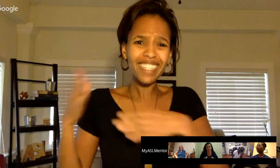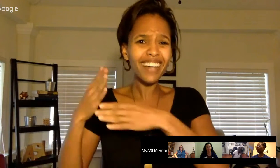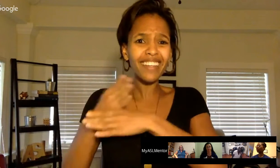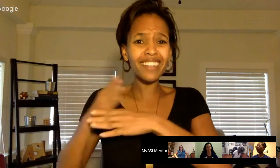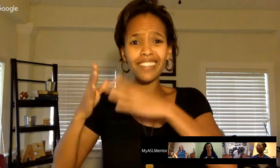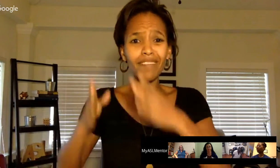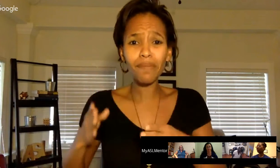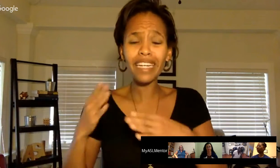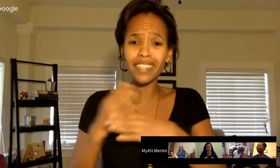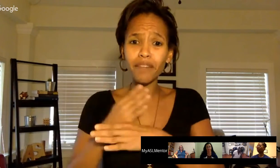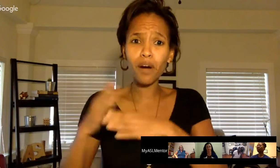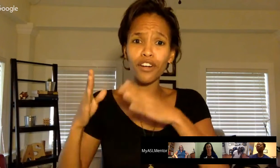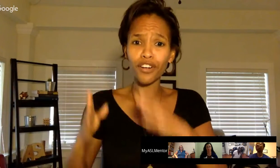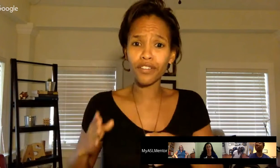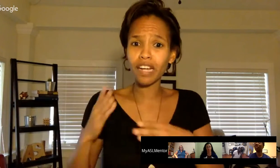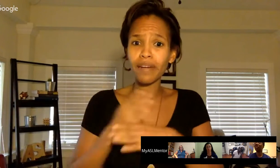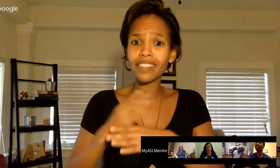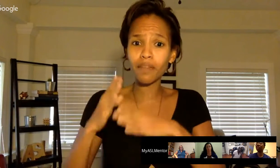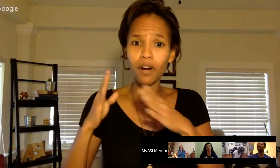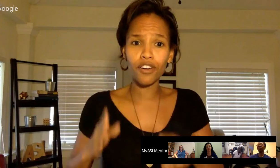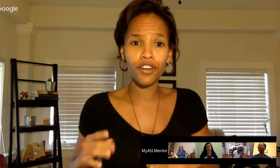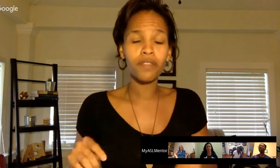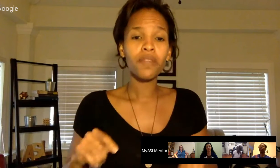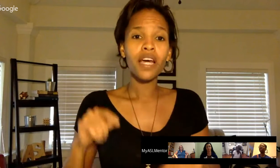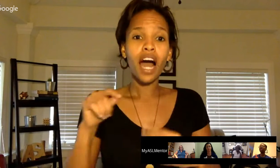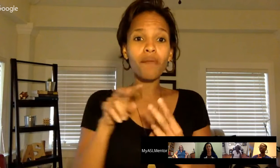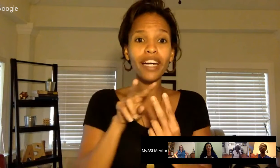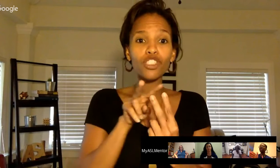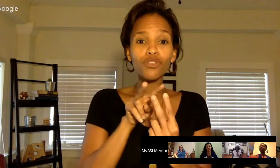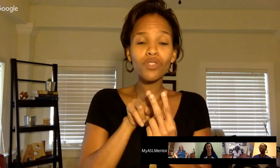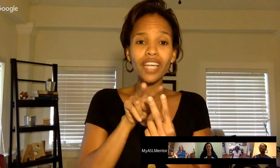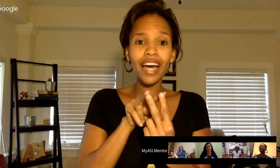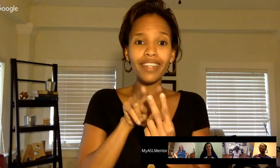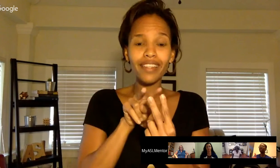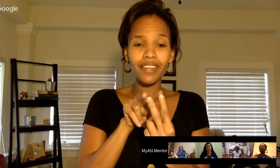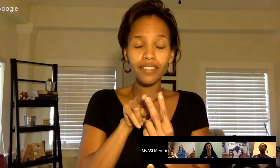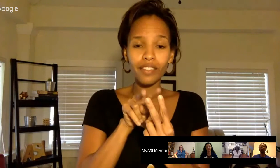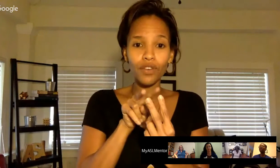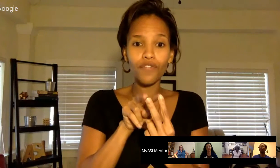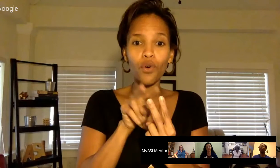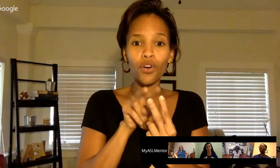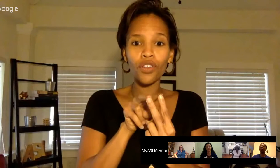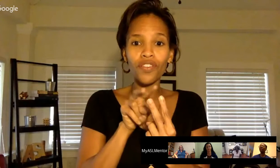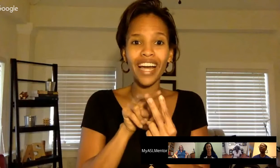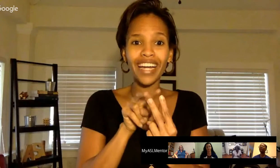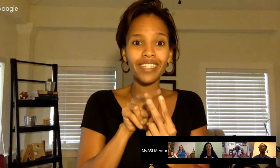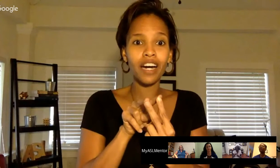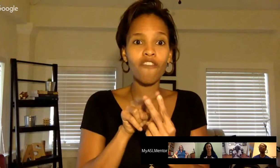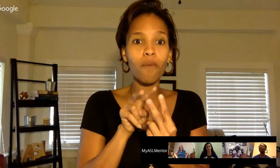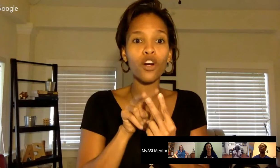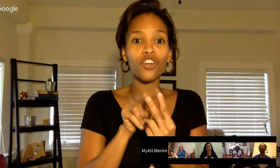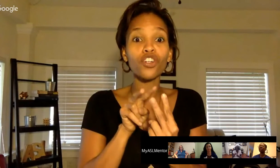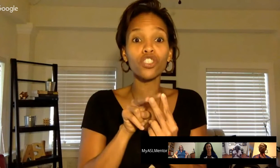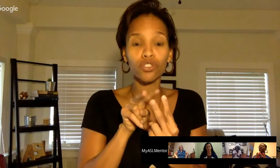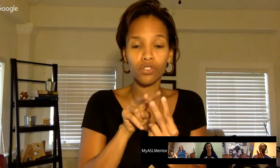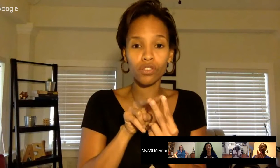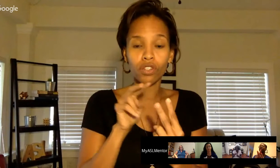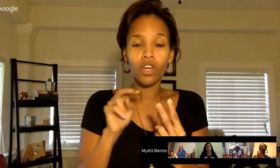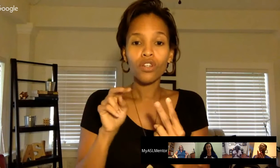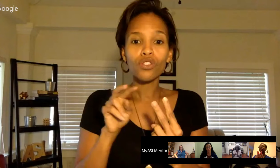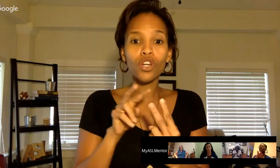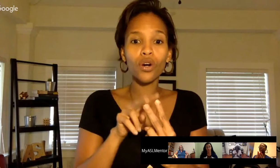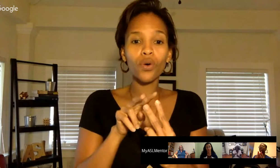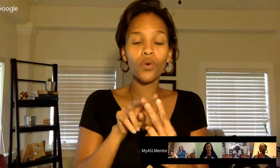I might sign this. I might sign partner. I do sign this for the idea of